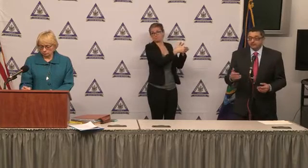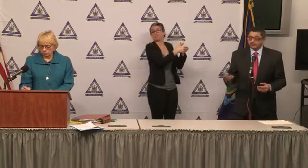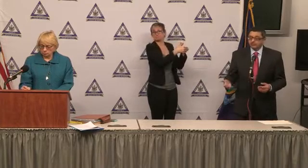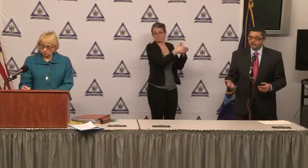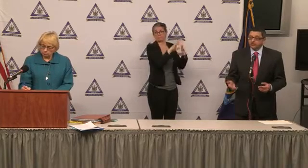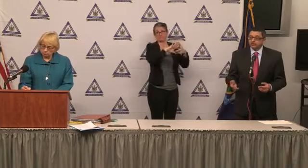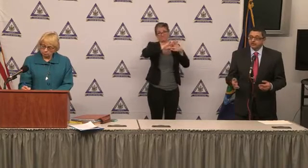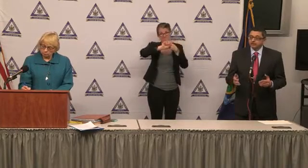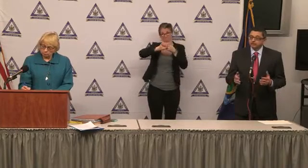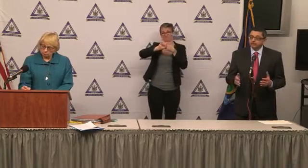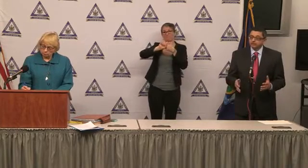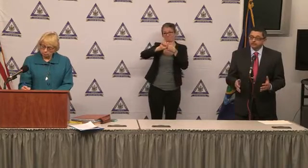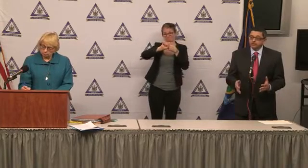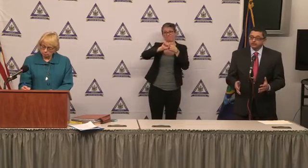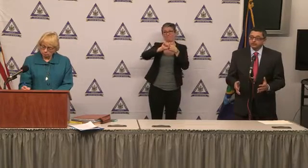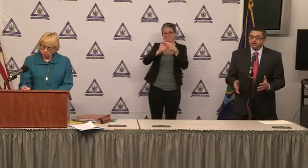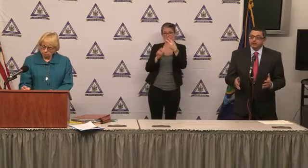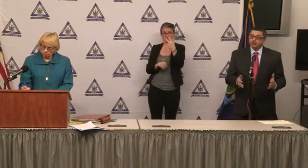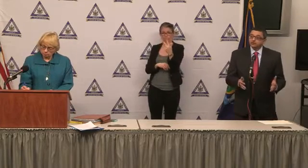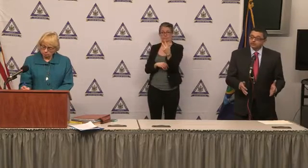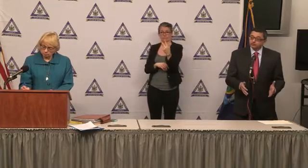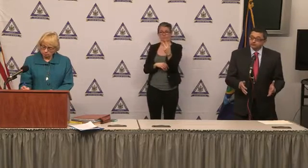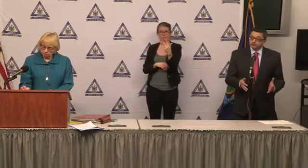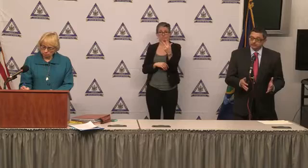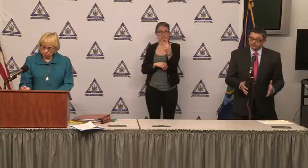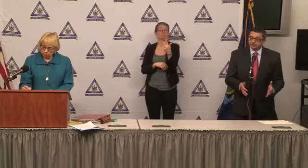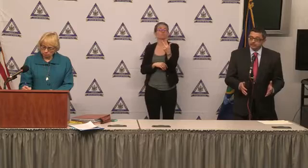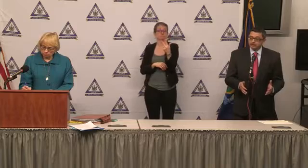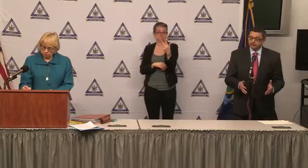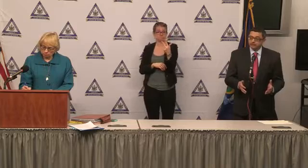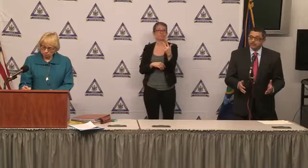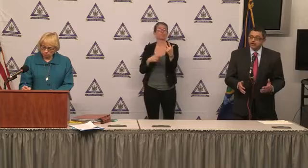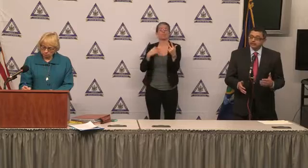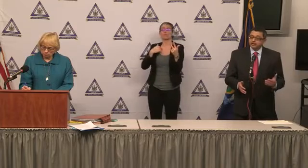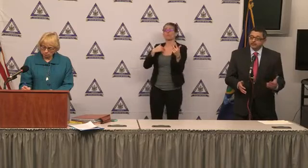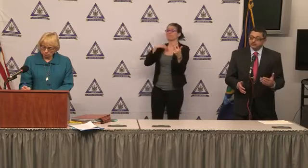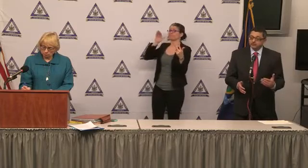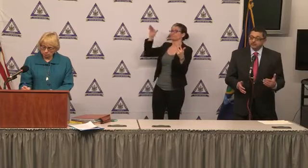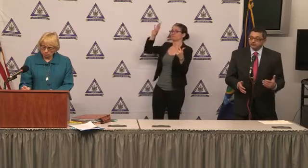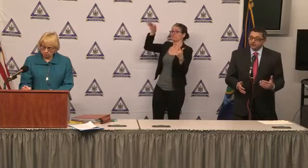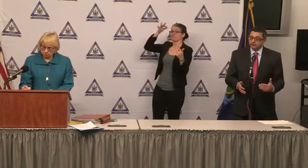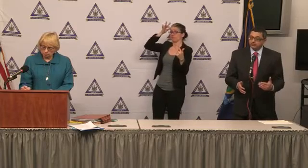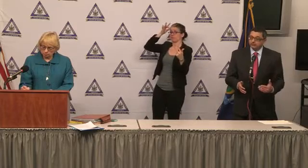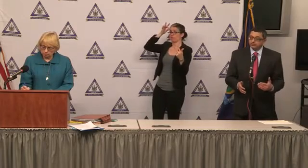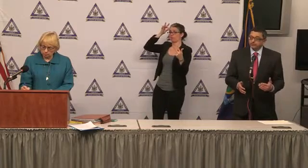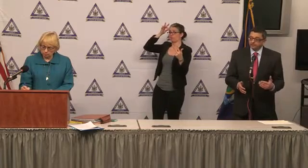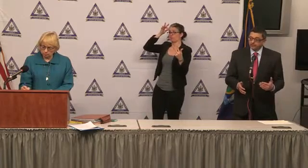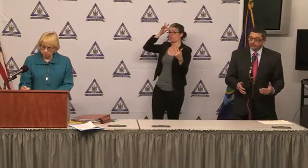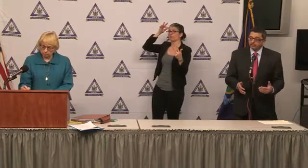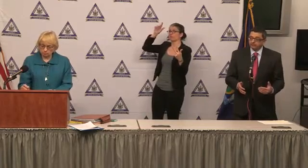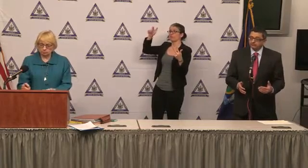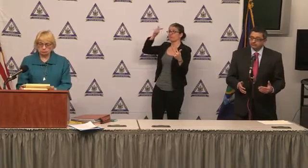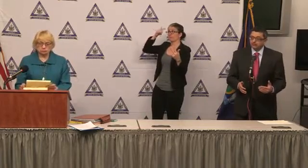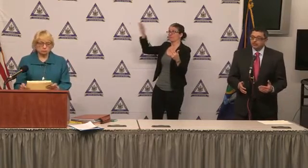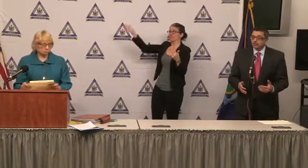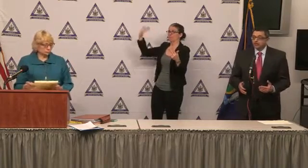from the federal government is for 300 additional ventilators on top of the 300 or so that we